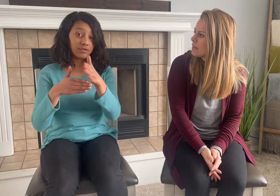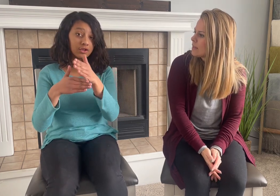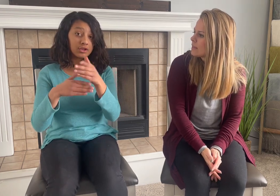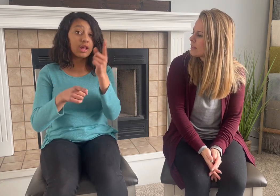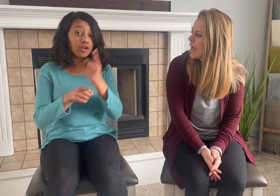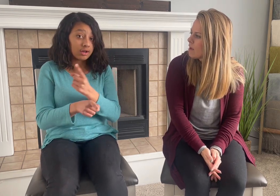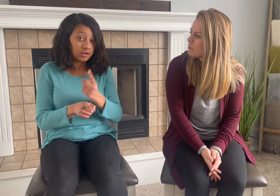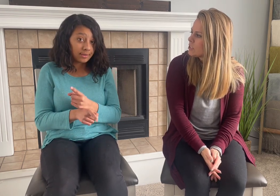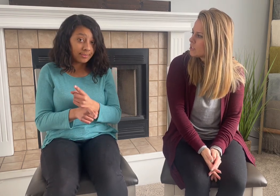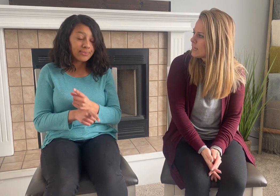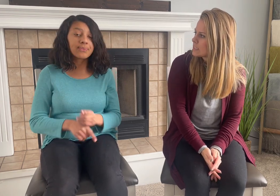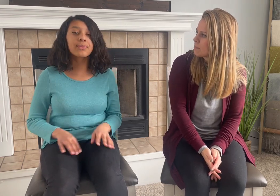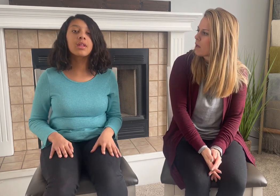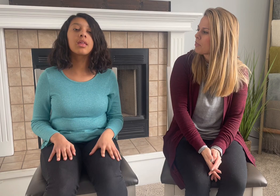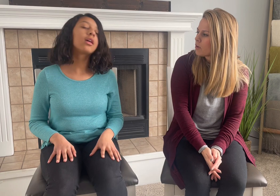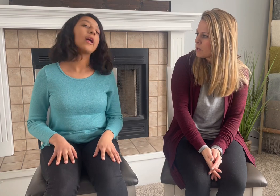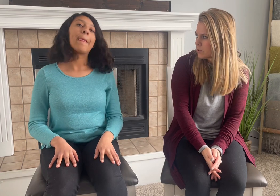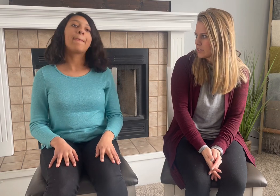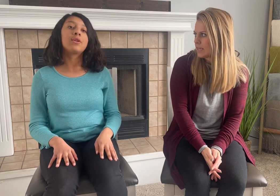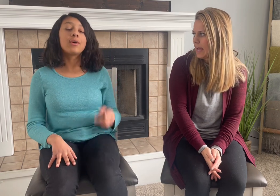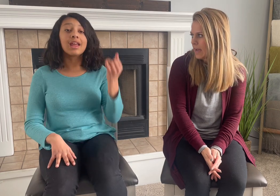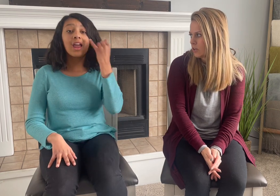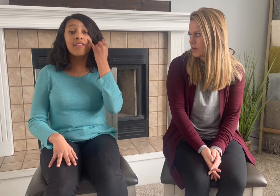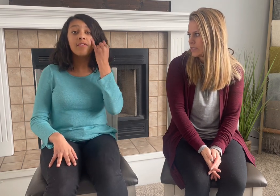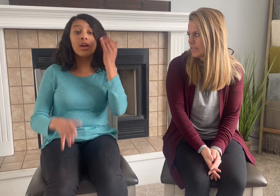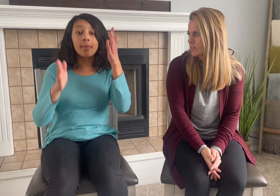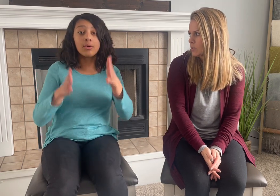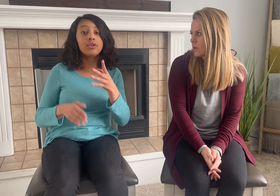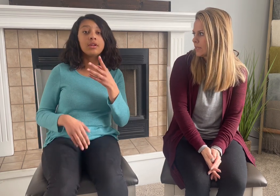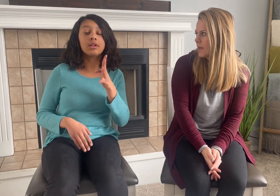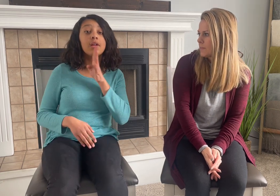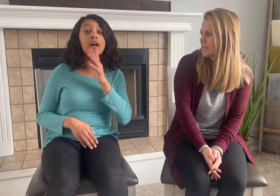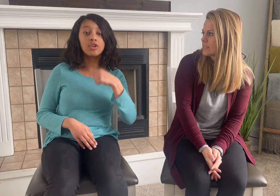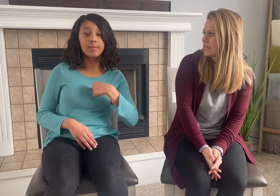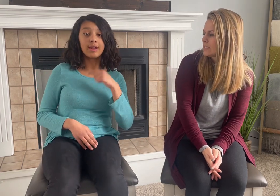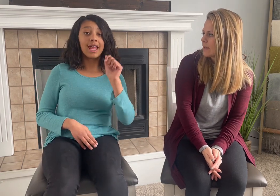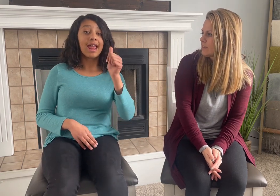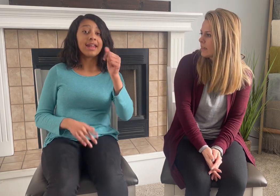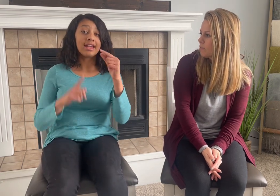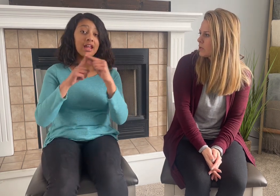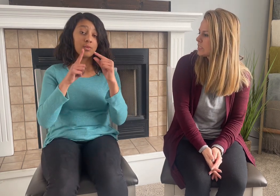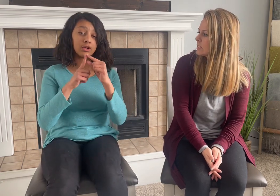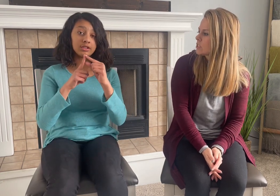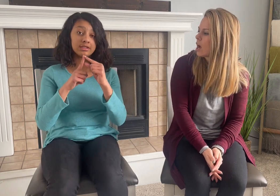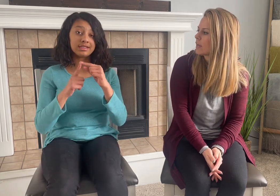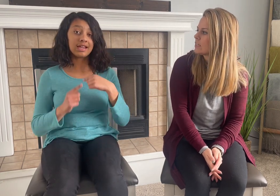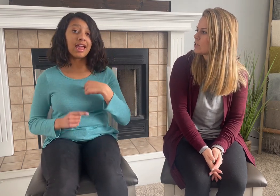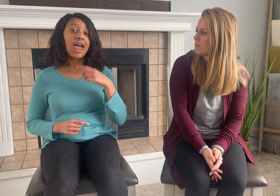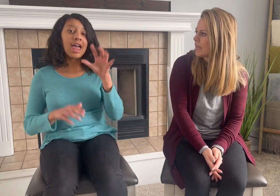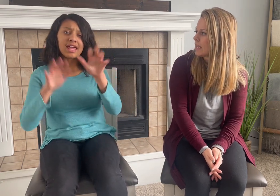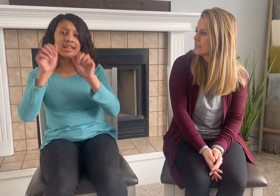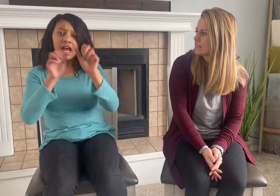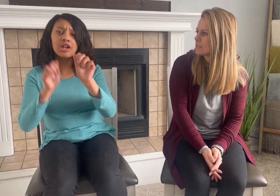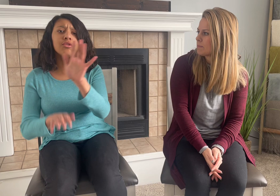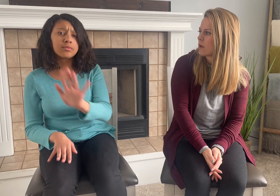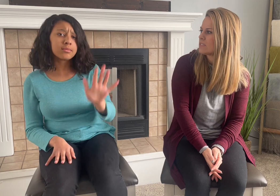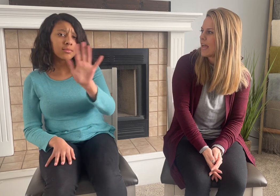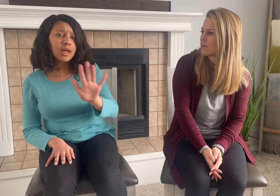The average is about 30% accuracy. So what that means is if a Deaf person is talking to me and says about 10